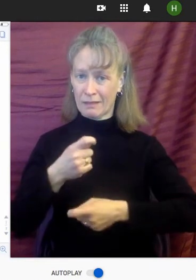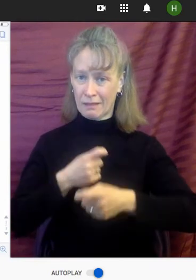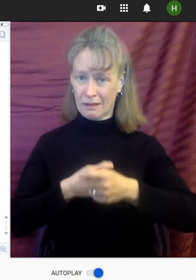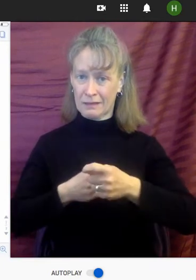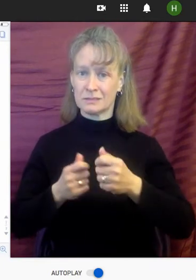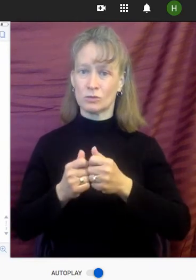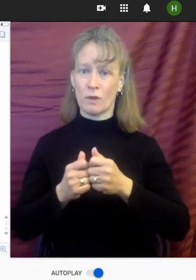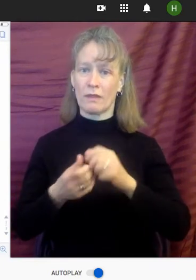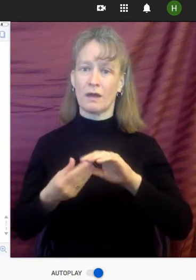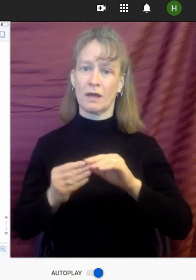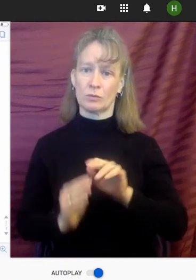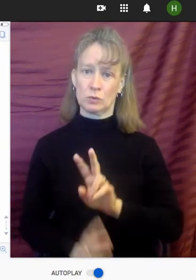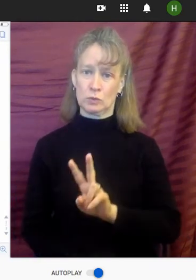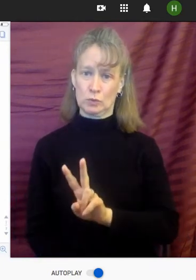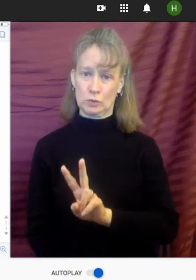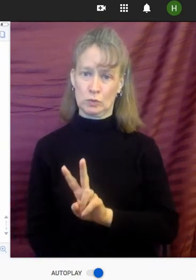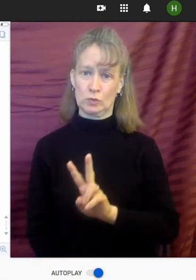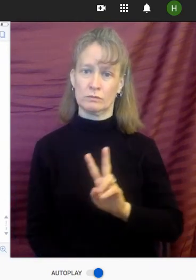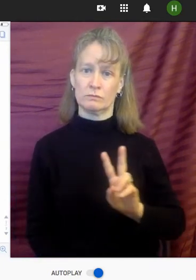2.